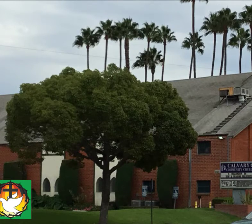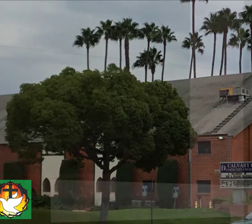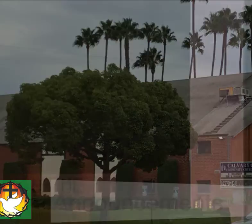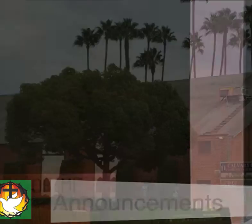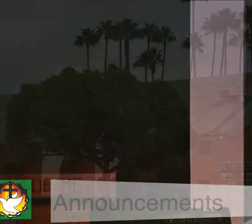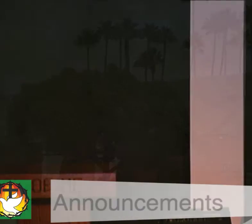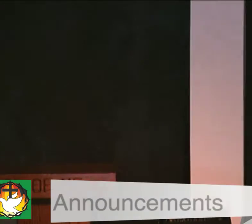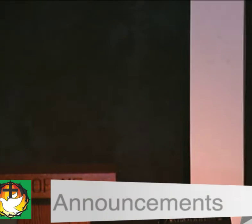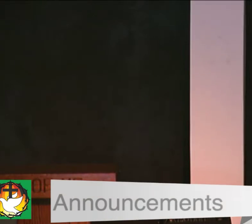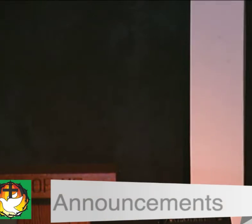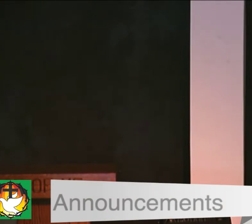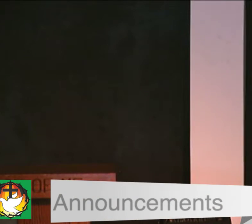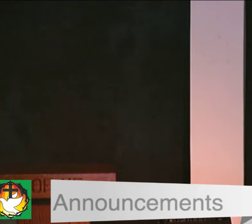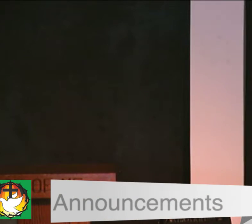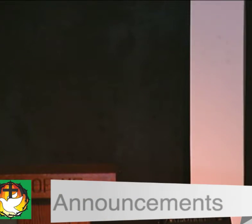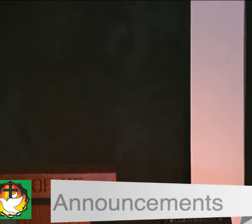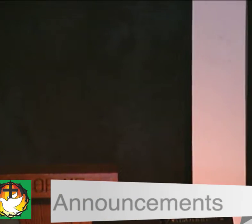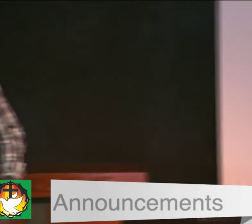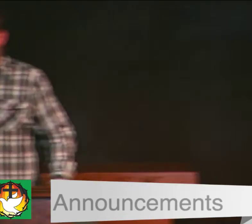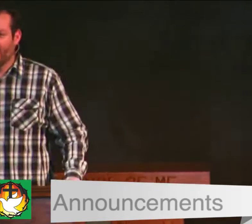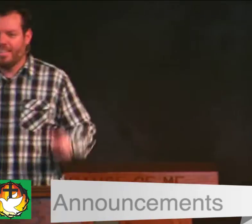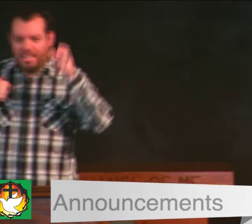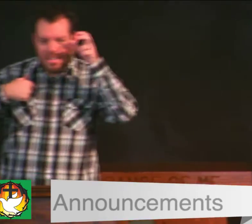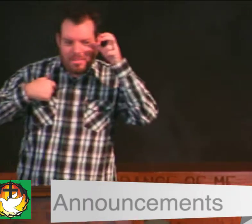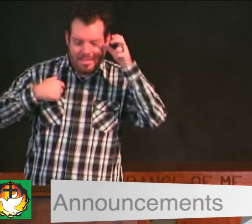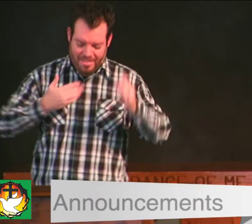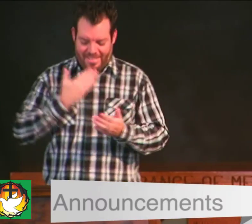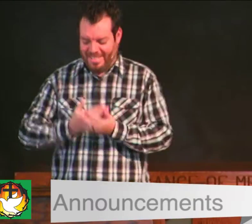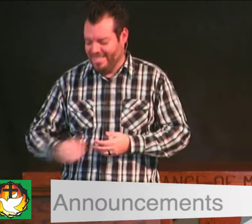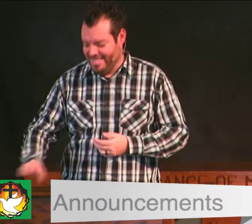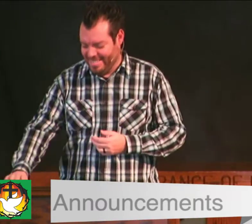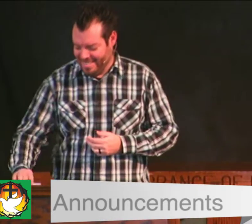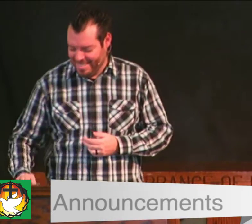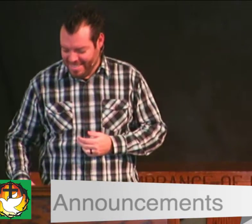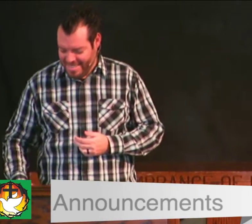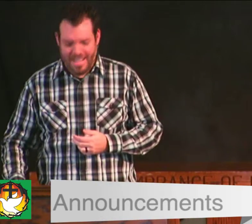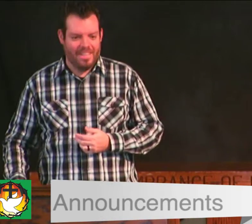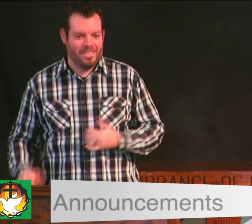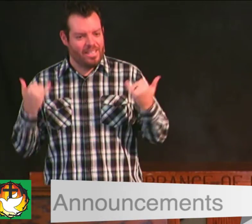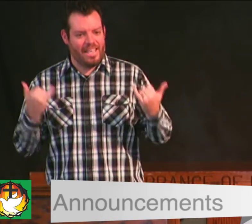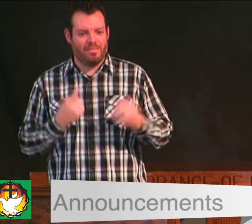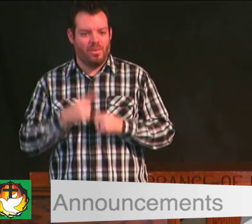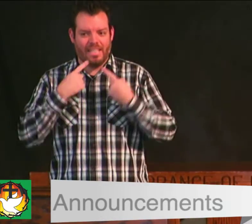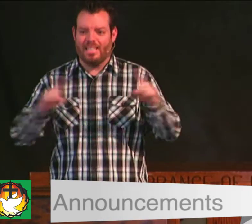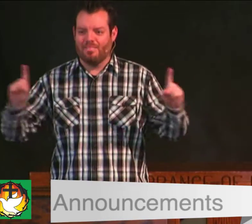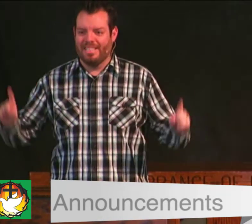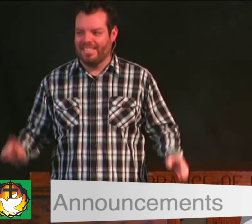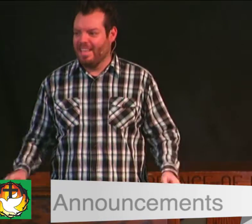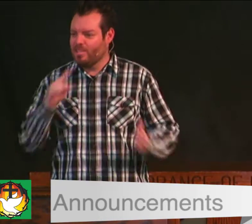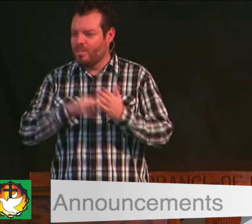well, good morning, everyone. Can you hear me? Hear me? Yeah. Today I'm doing announcements. As you notice,